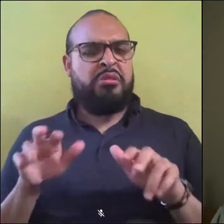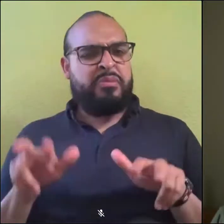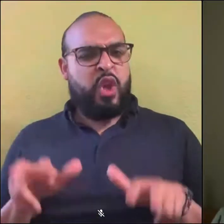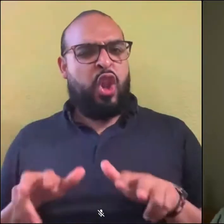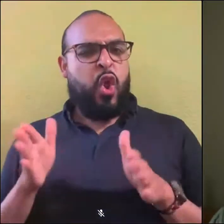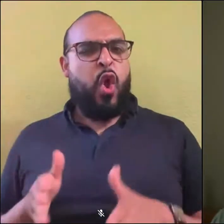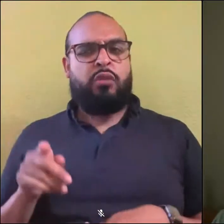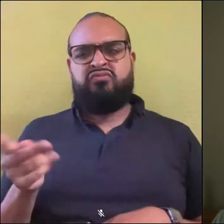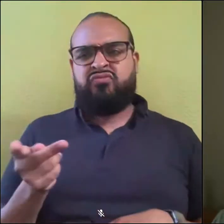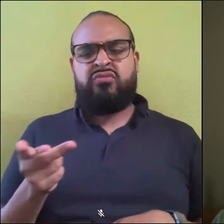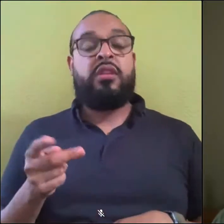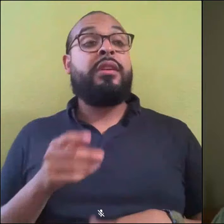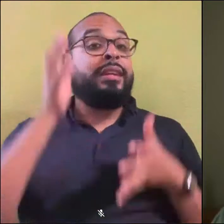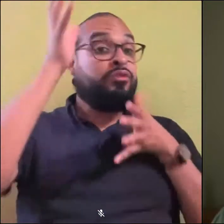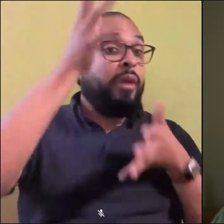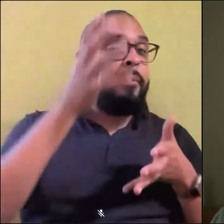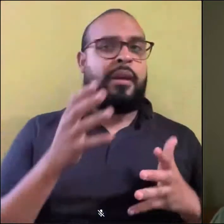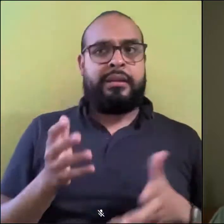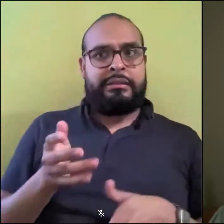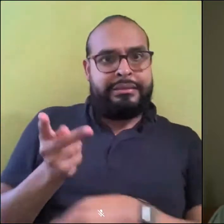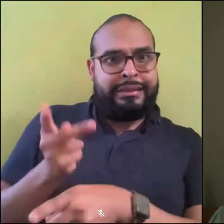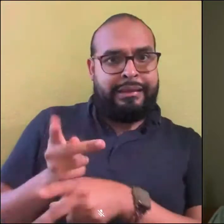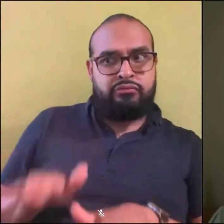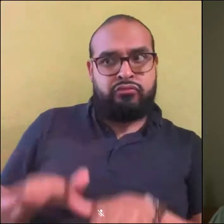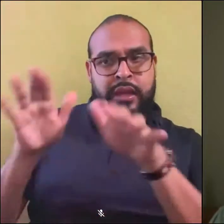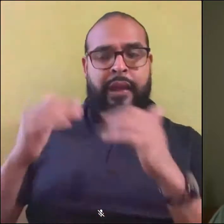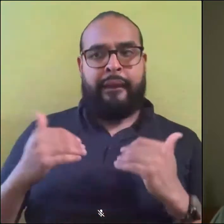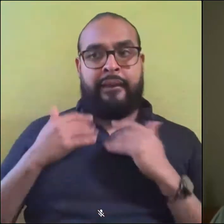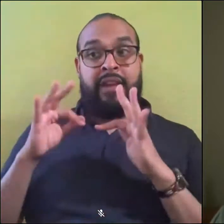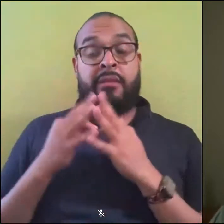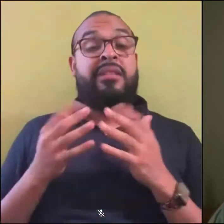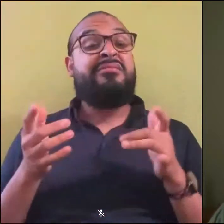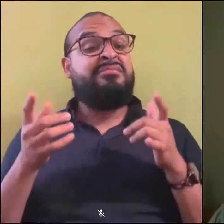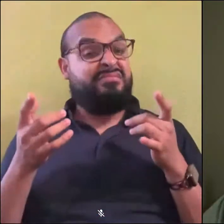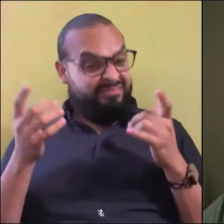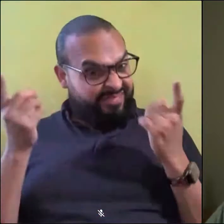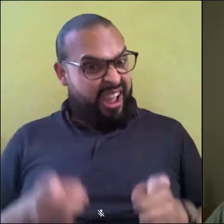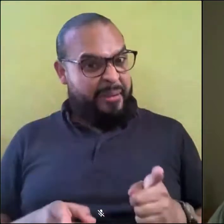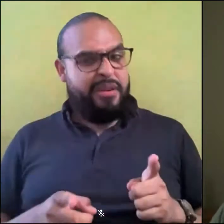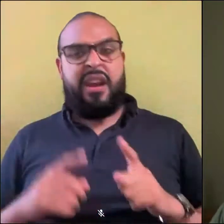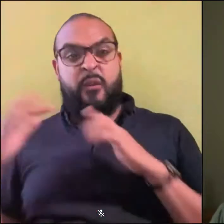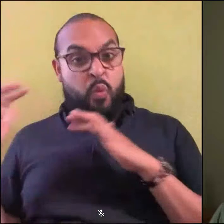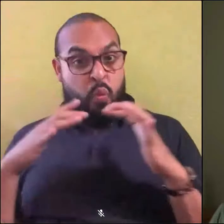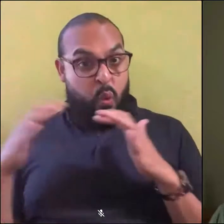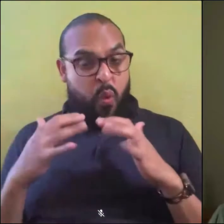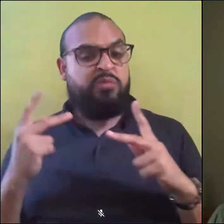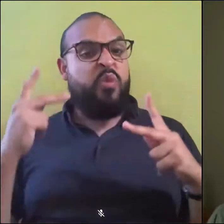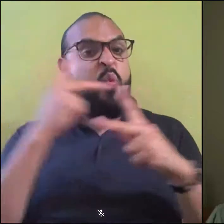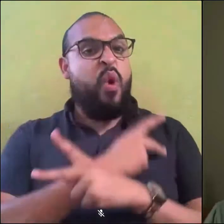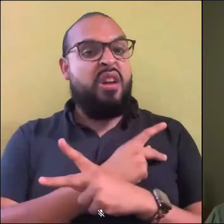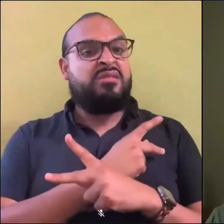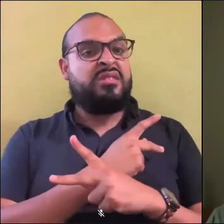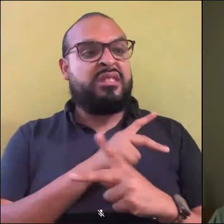all around them, not only is there war, but there is famine, death, starvation